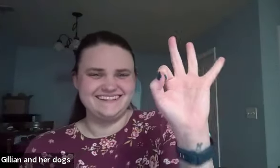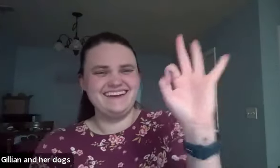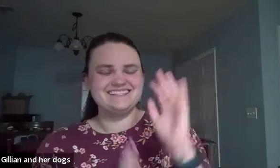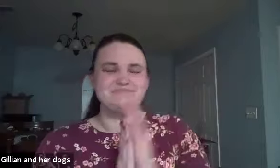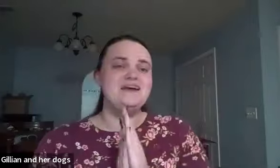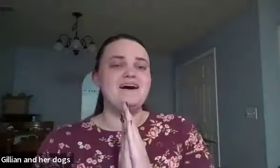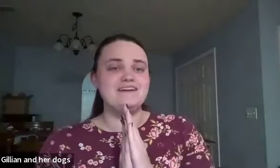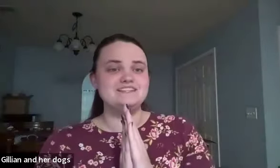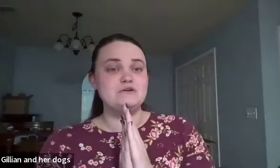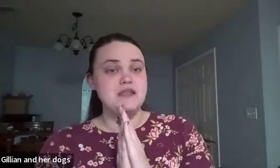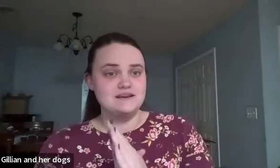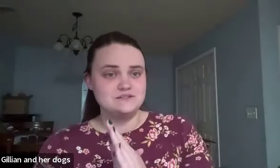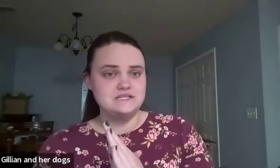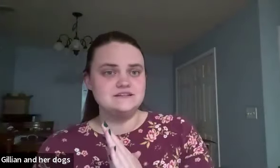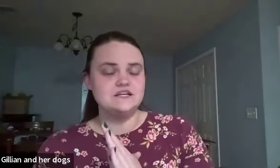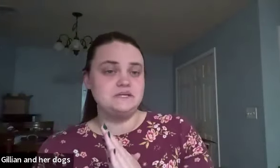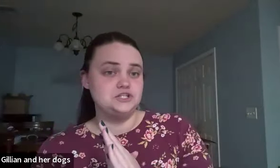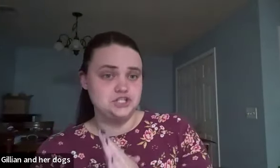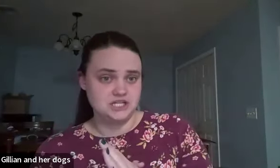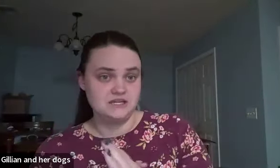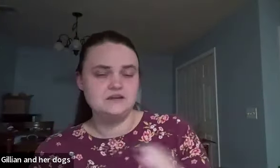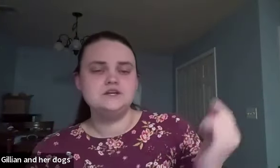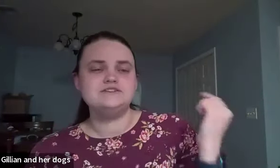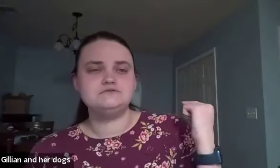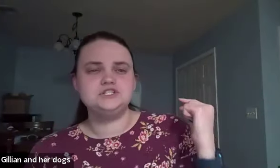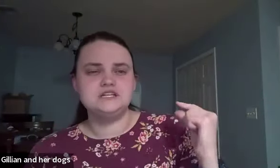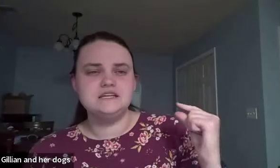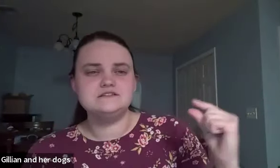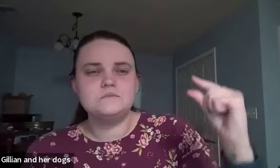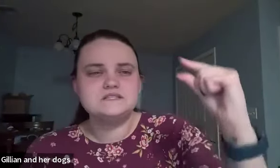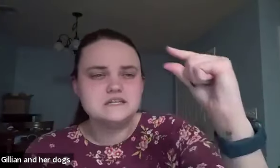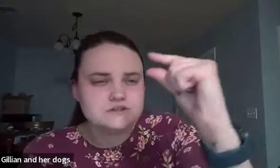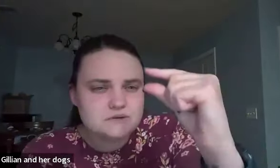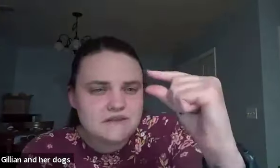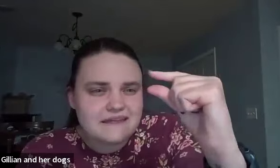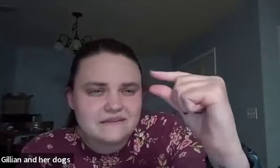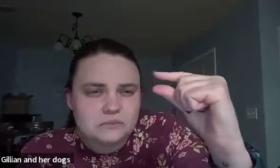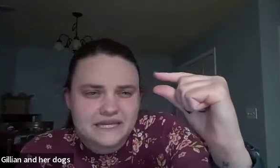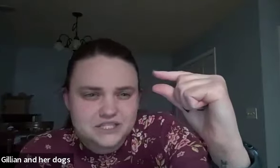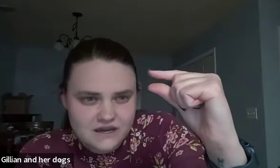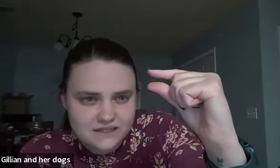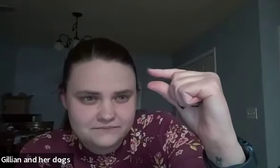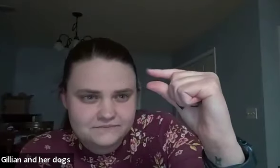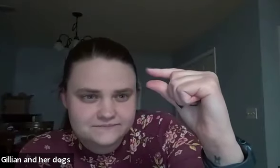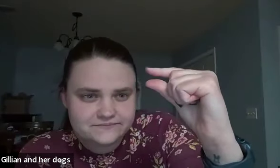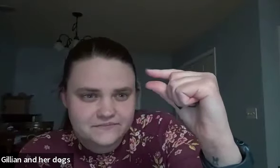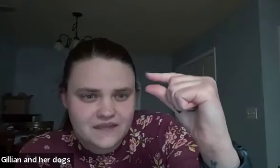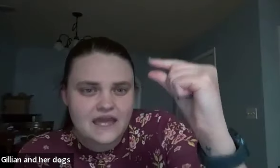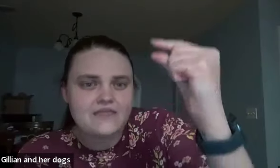Good. Okay, awesome. All right, so our next one is going to be G. So G, it's almost like you're just doing the like little pinch sign and